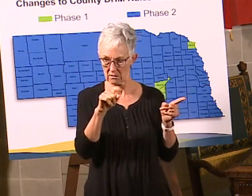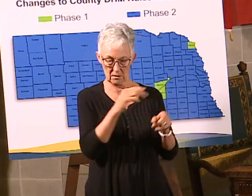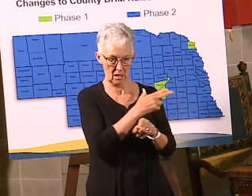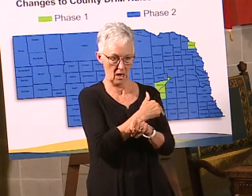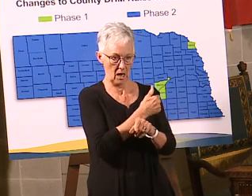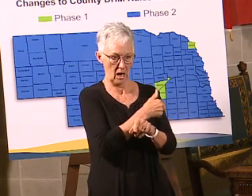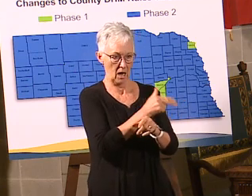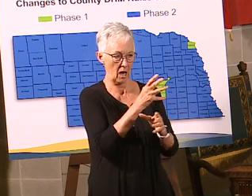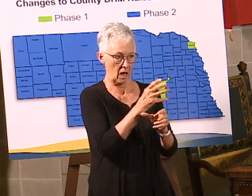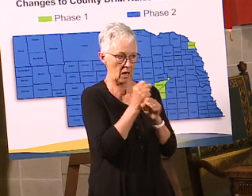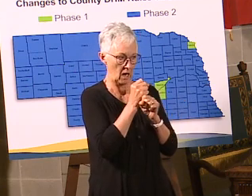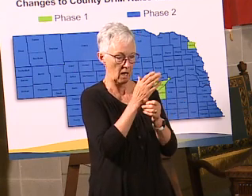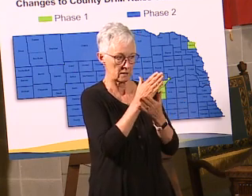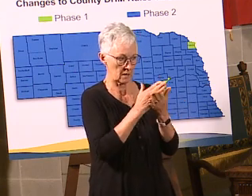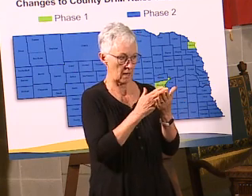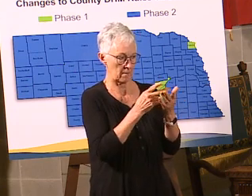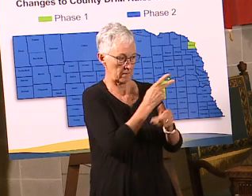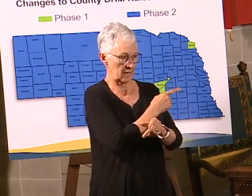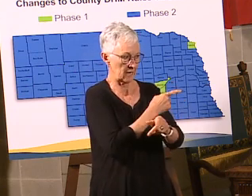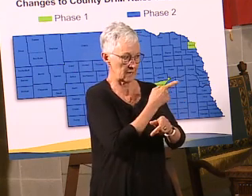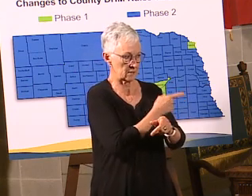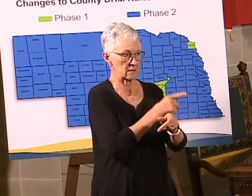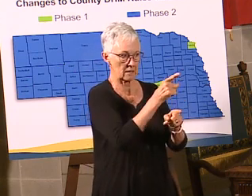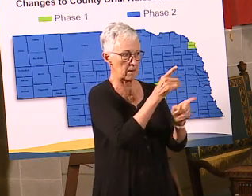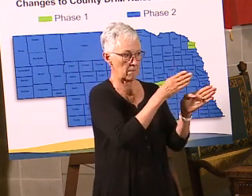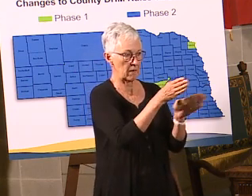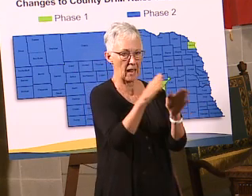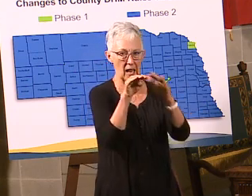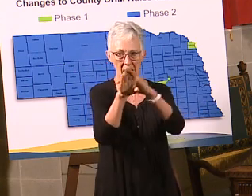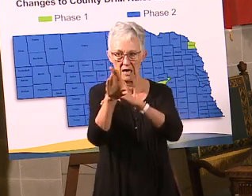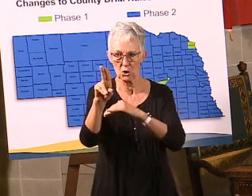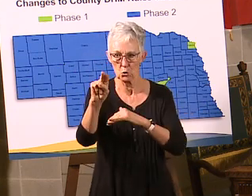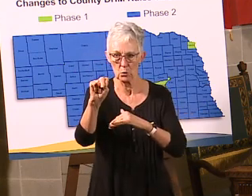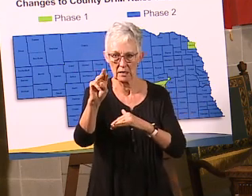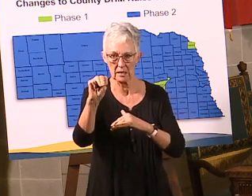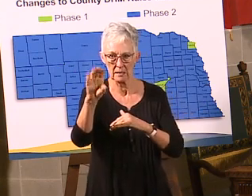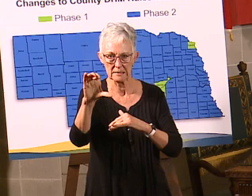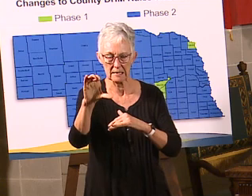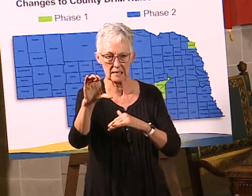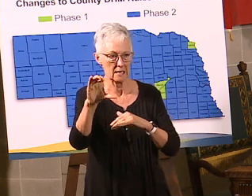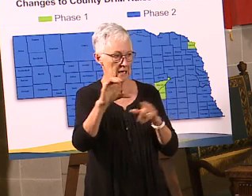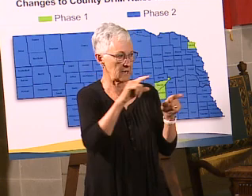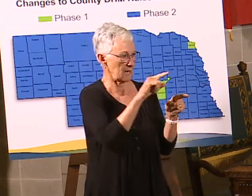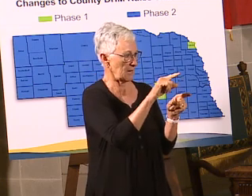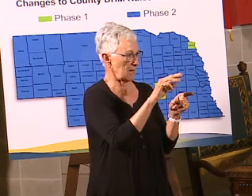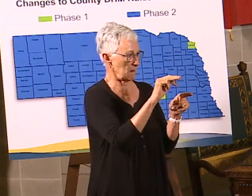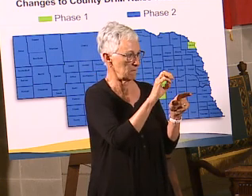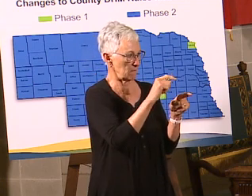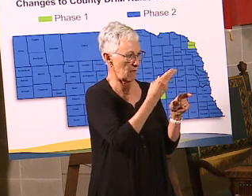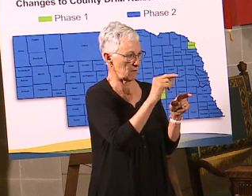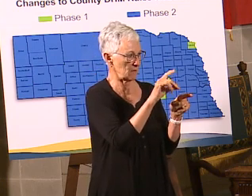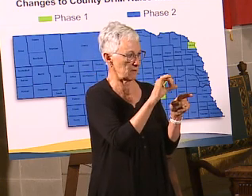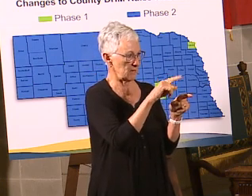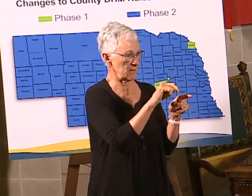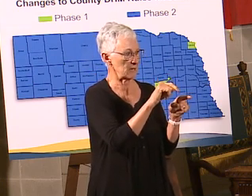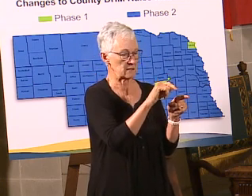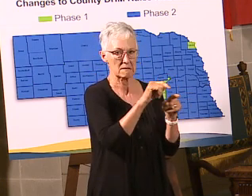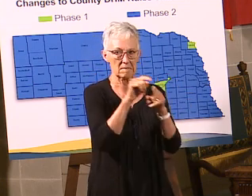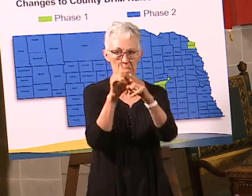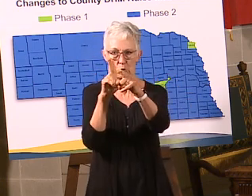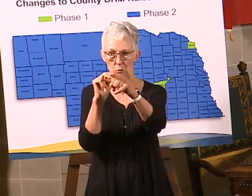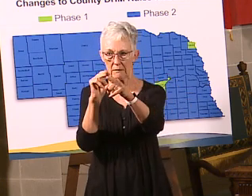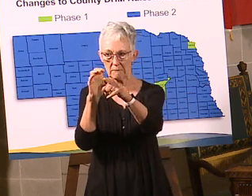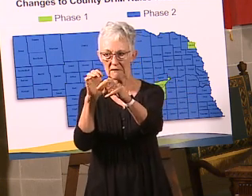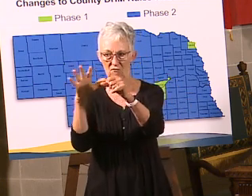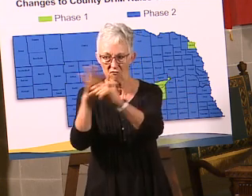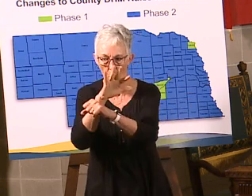were initially slated to go to UNMC, but because of their capacity at Methodist, they were able to help with those patients getting to